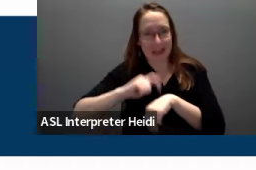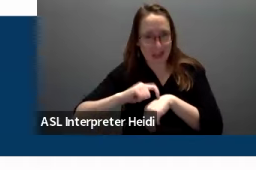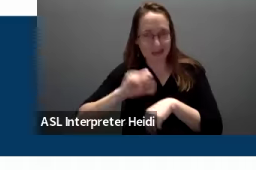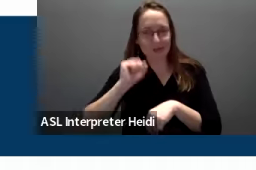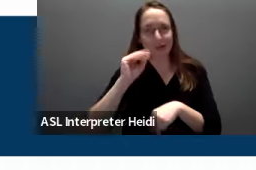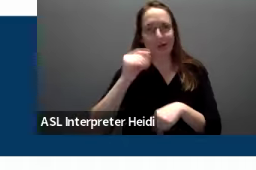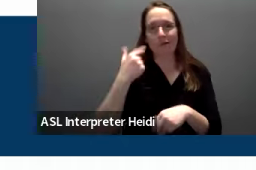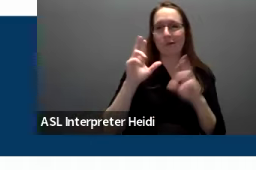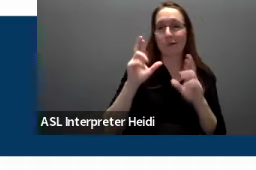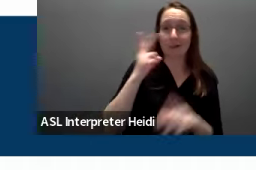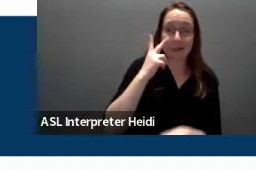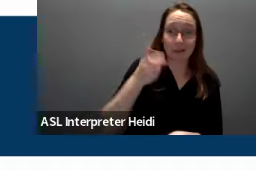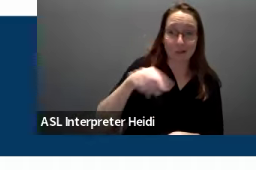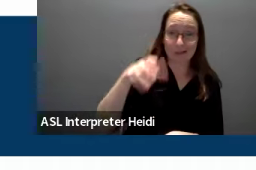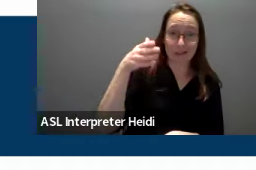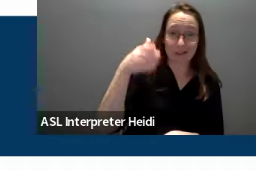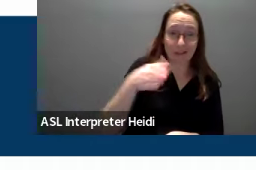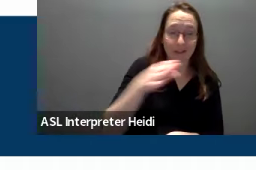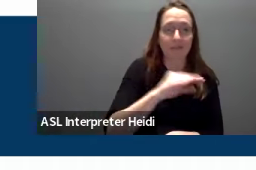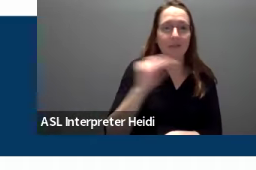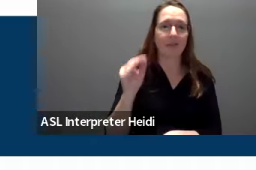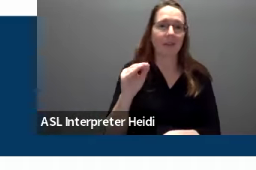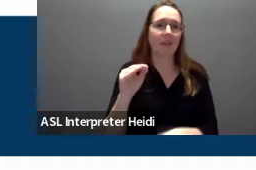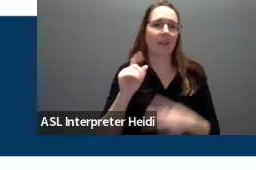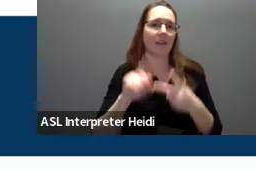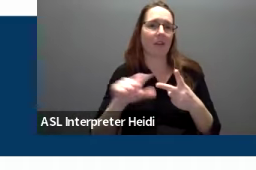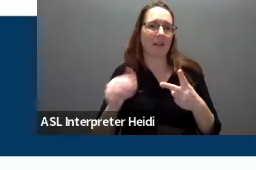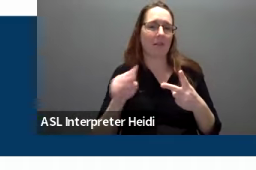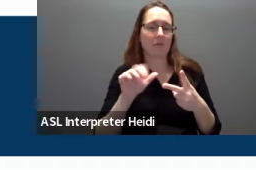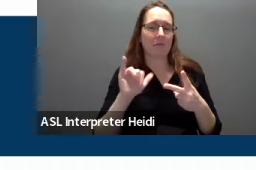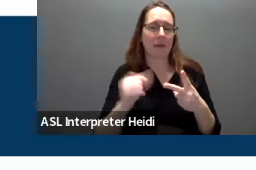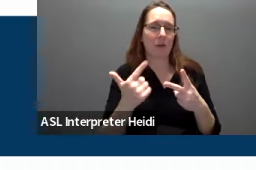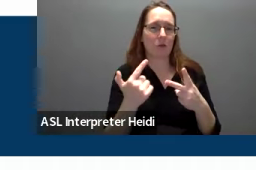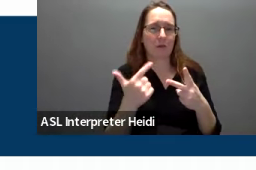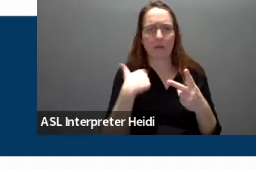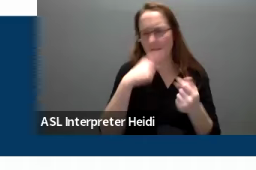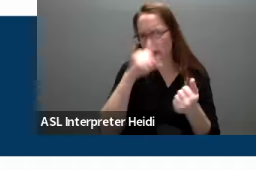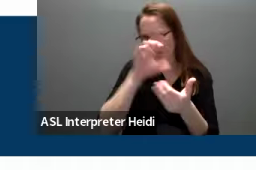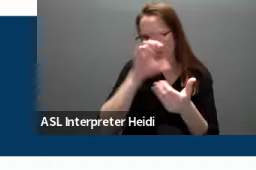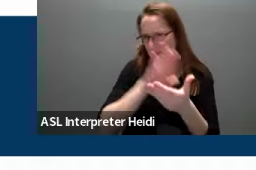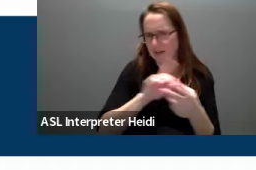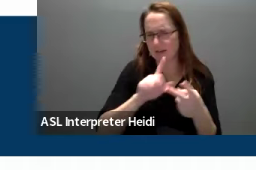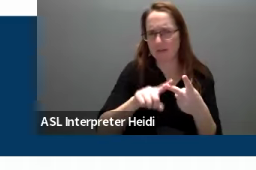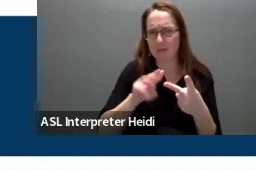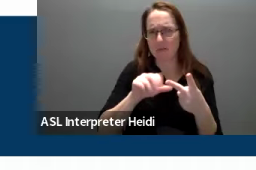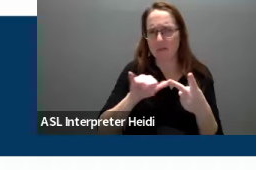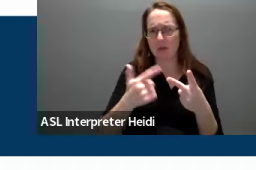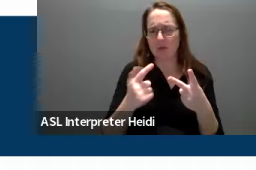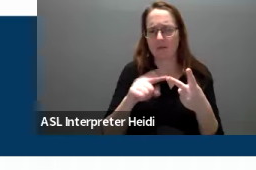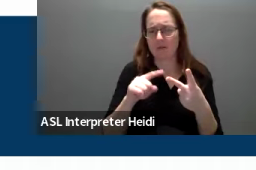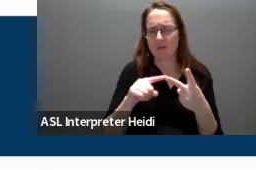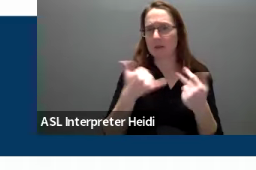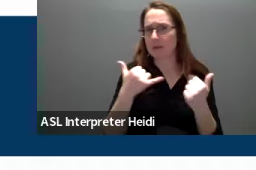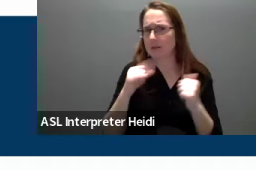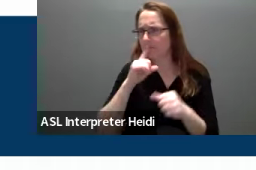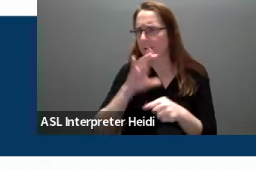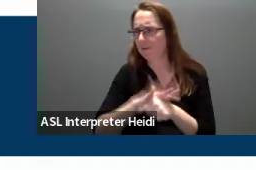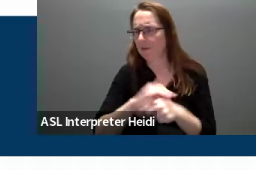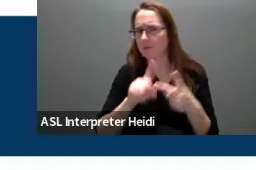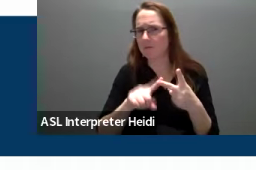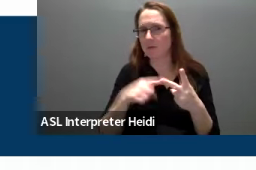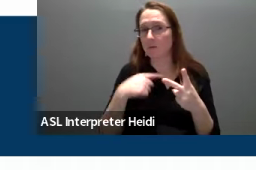we hope to see you there. And then there's another one on May 21st, and I believe that one we need to still confirm, but that